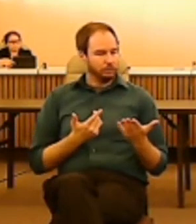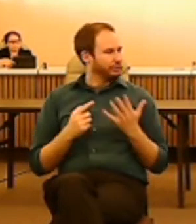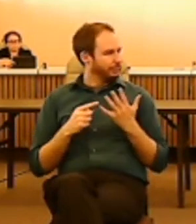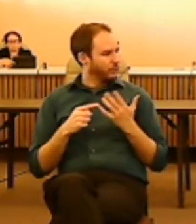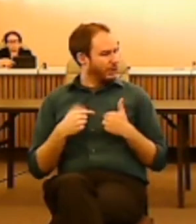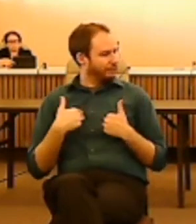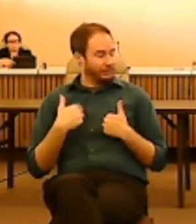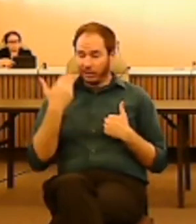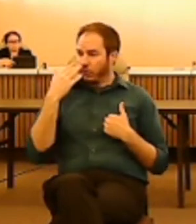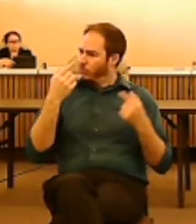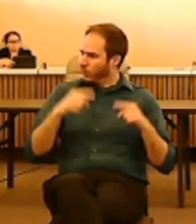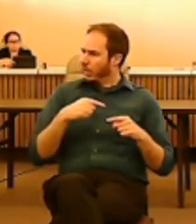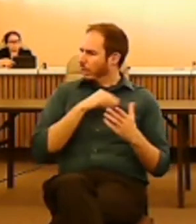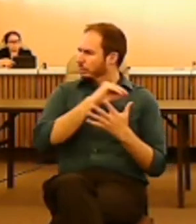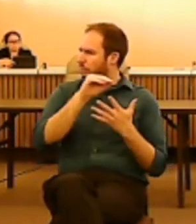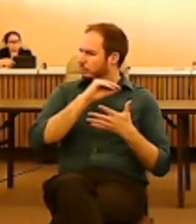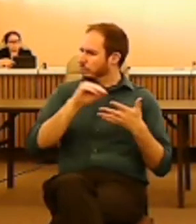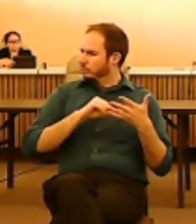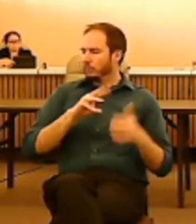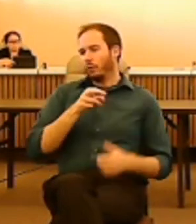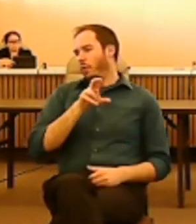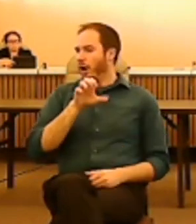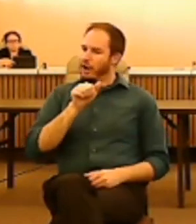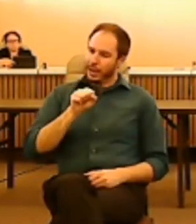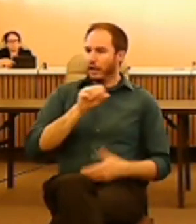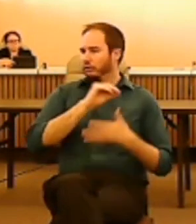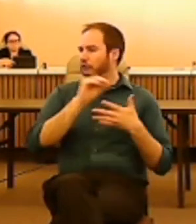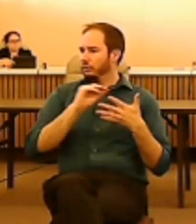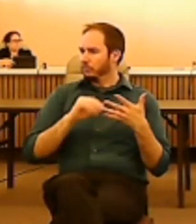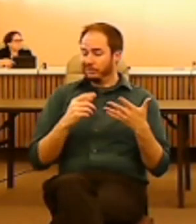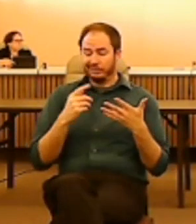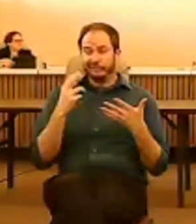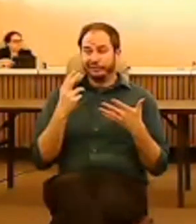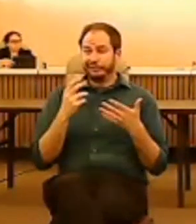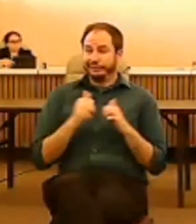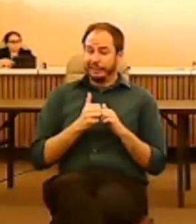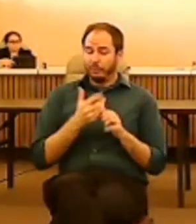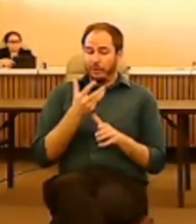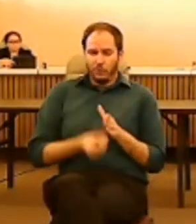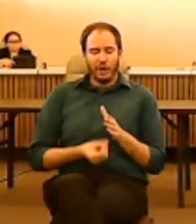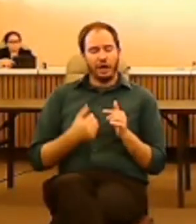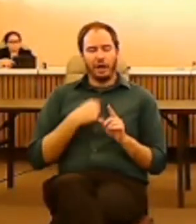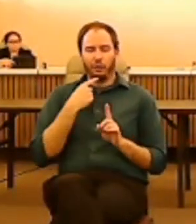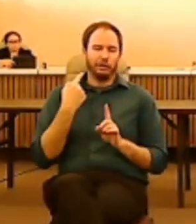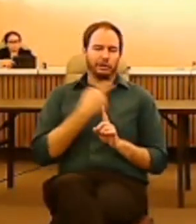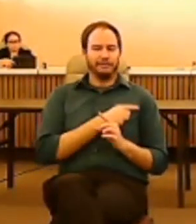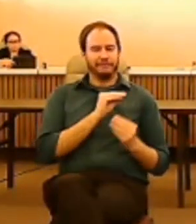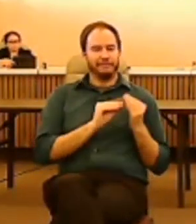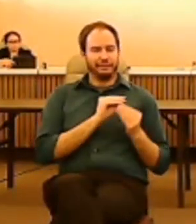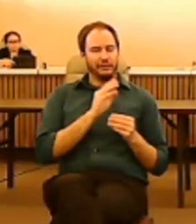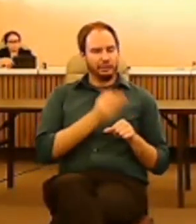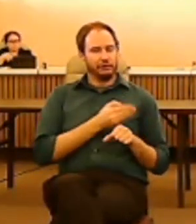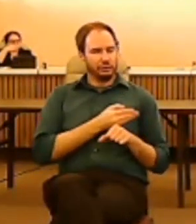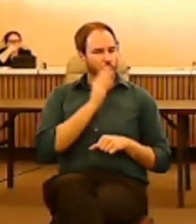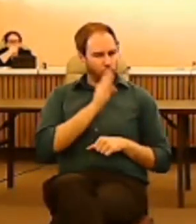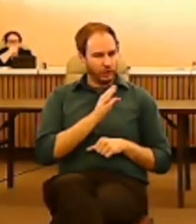I don't know what happened to all those whereases. I missed the fact that they somehow got dropped. But I'll go through the other ones because we may